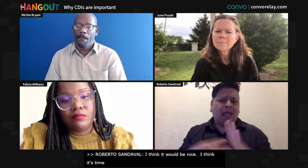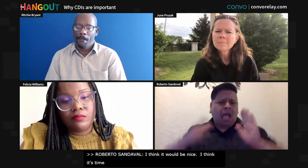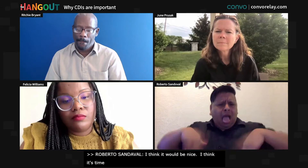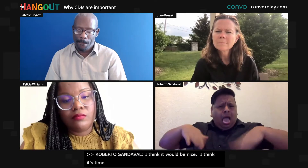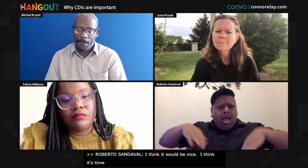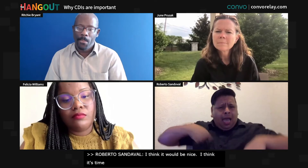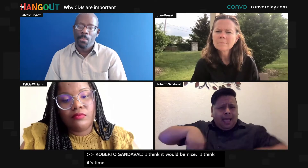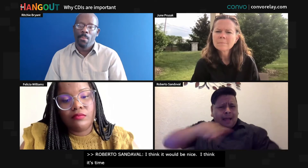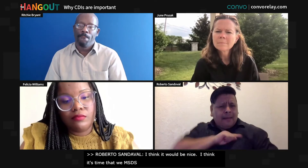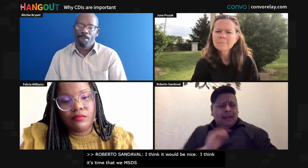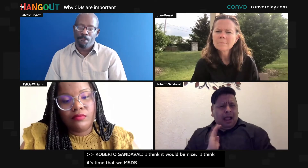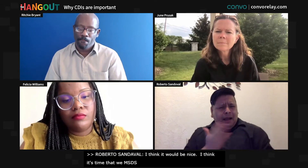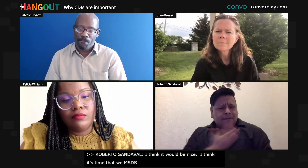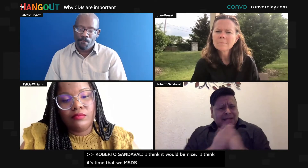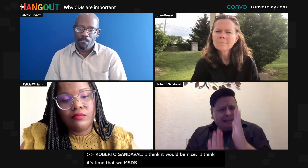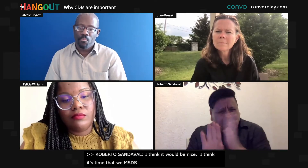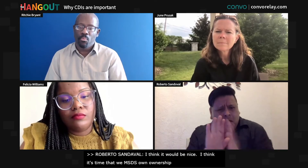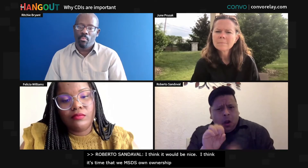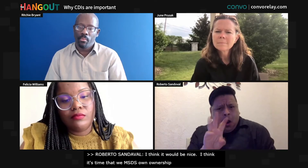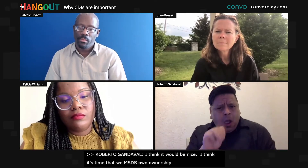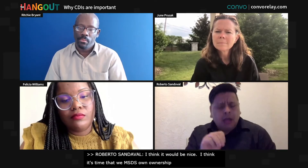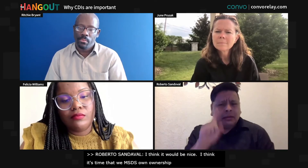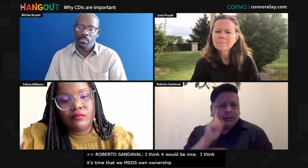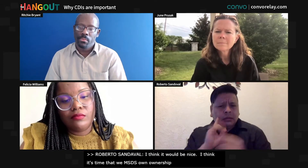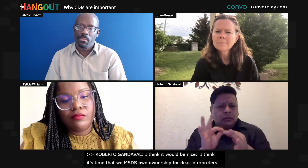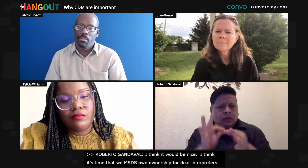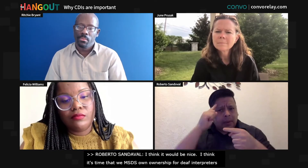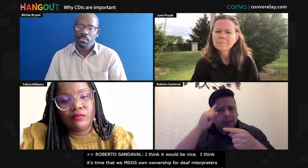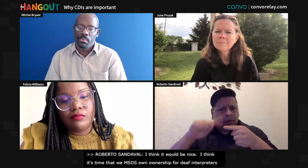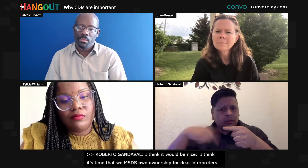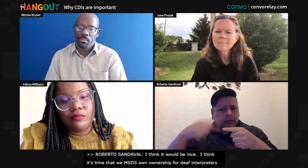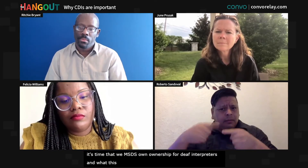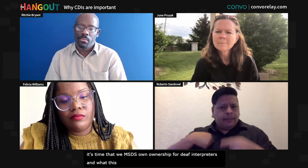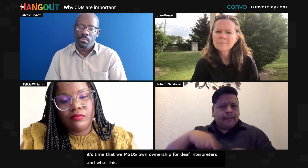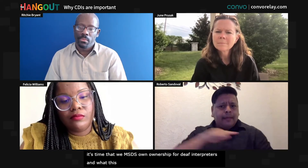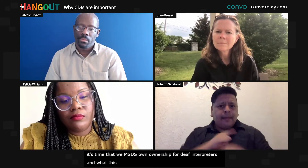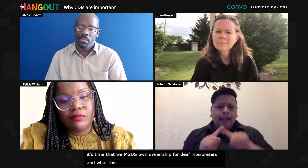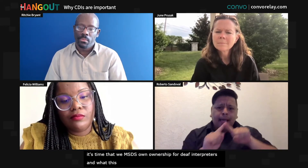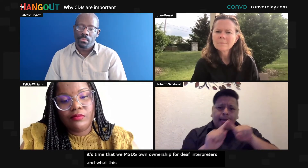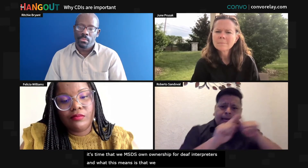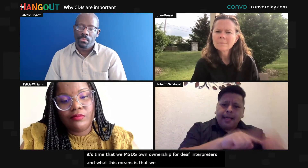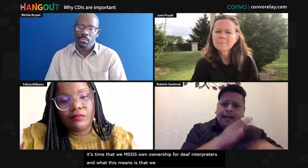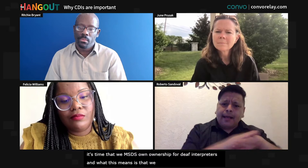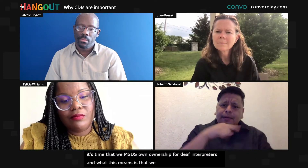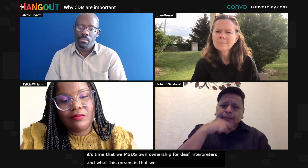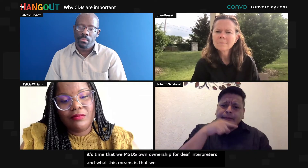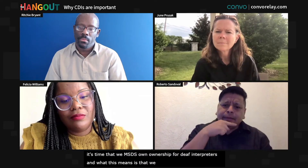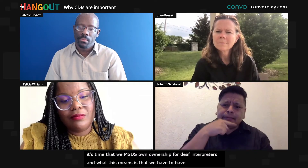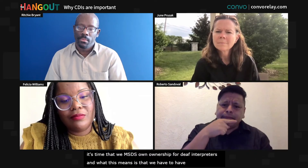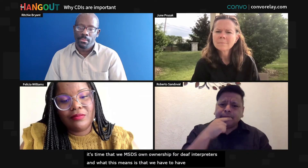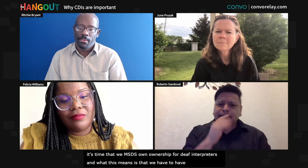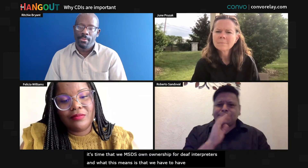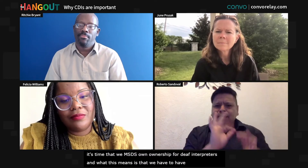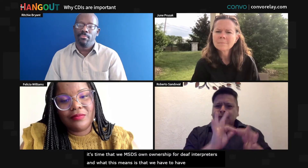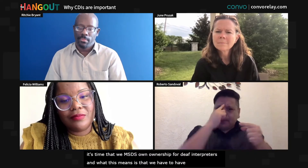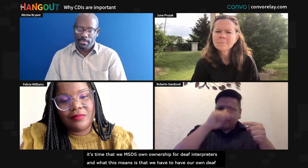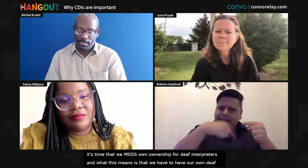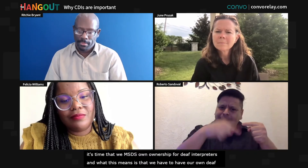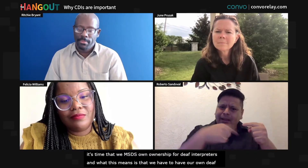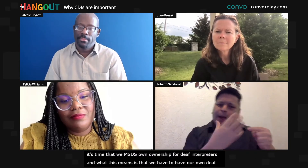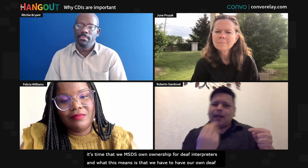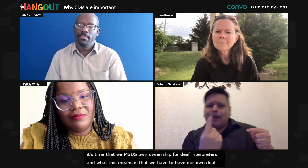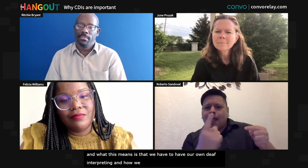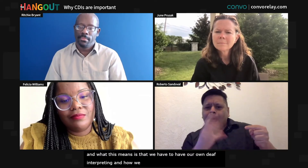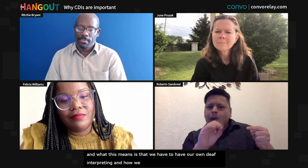ownership for deaf interpreters. And what this means is that we need to develop our own deaf interpreting, how we process the information. We're relying